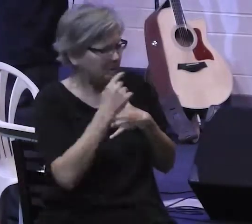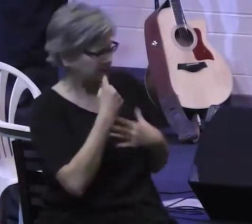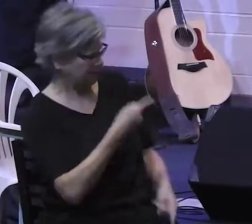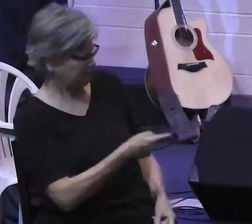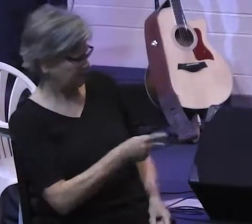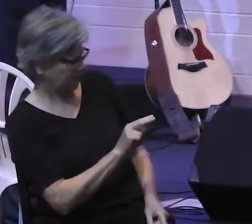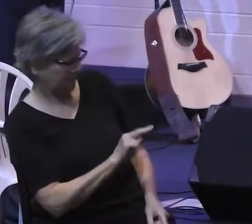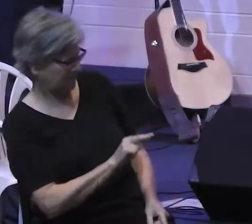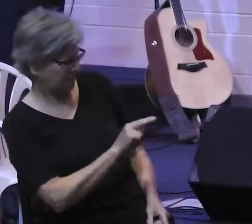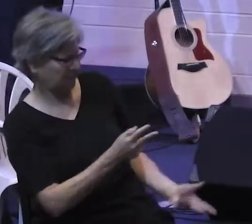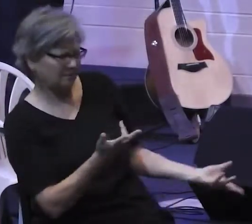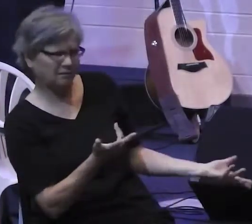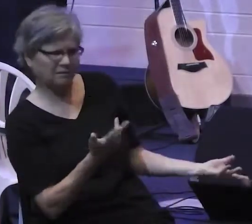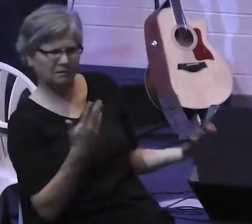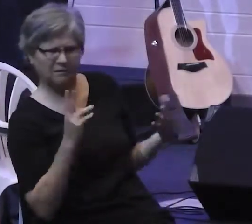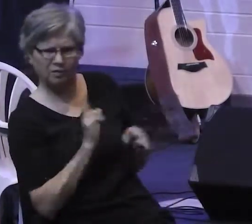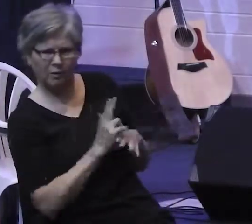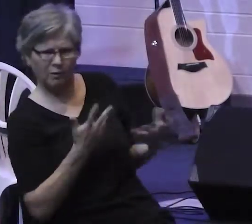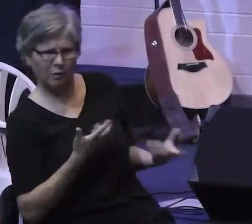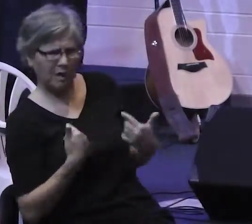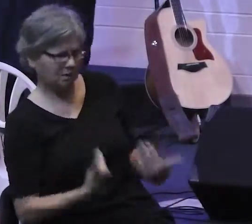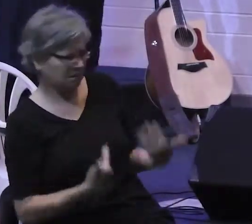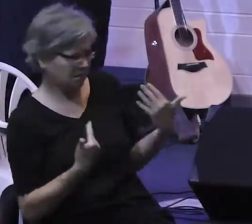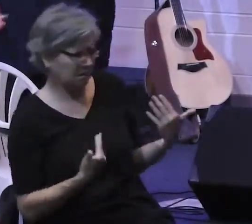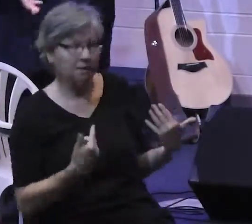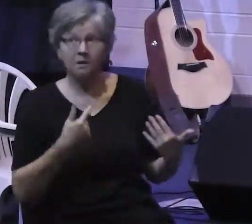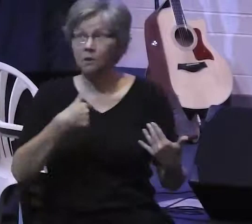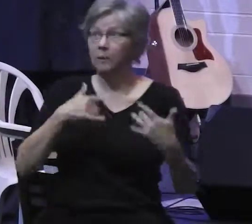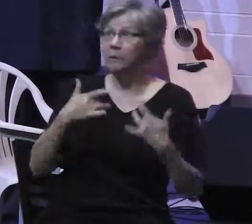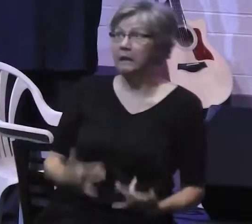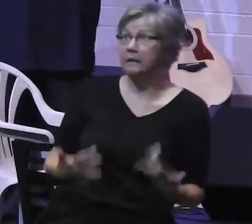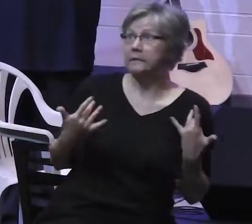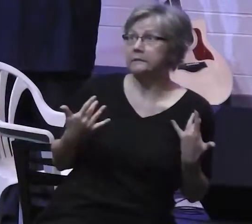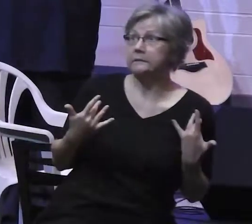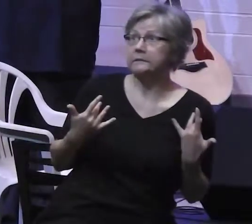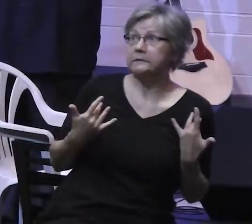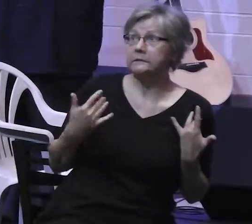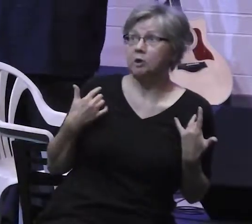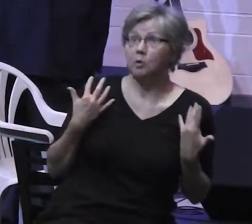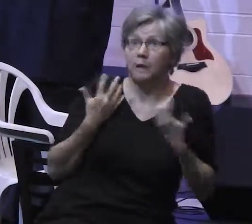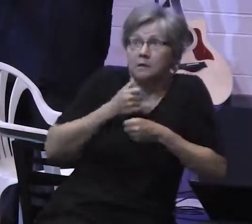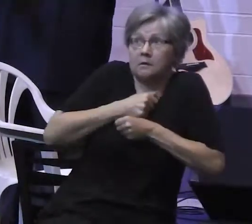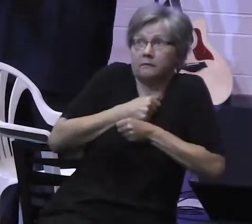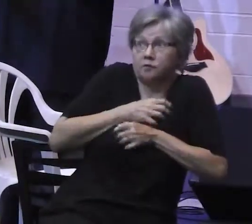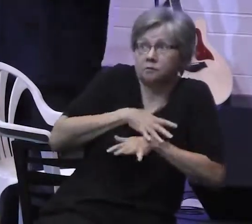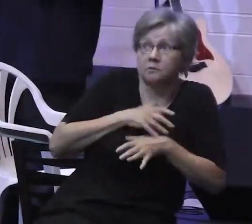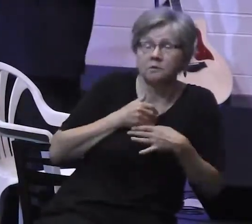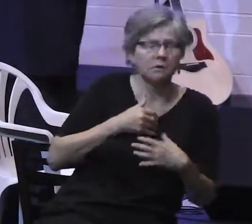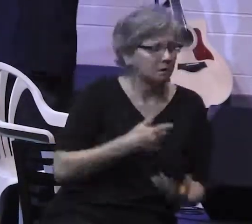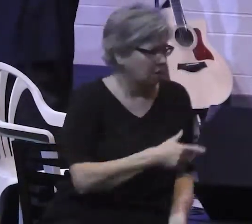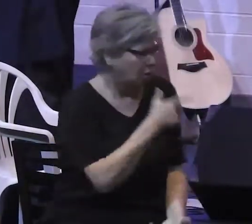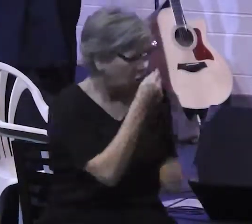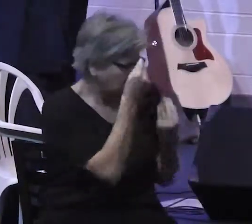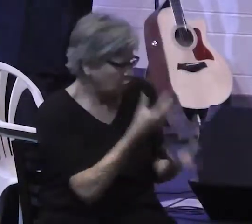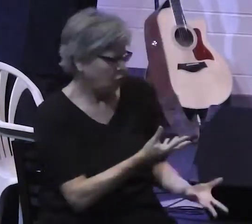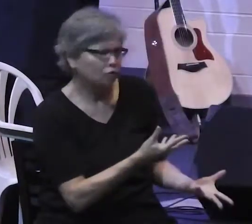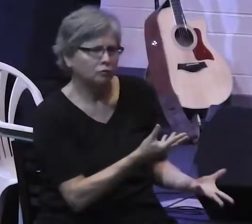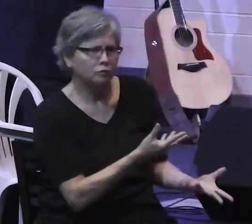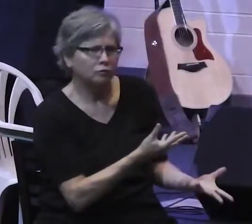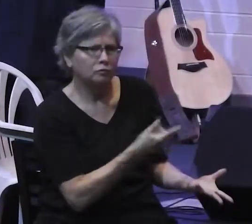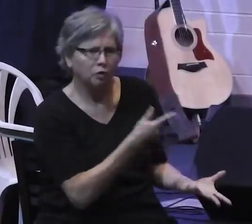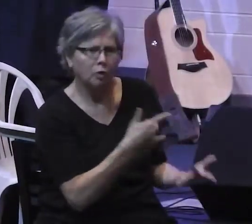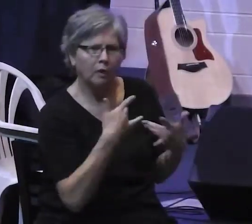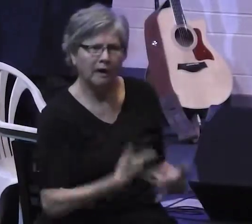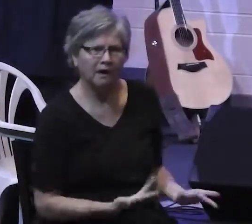leaves because we realized we were naked. God says, well, who told you you were naked? Well, the serpent, and there you have the blame game, and there it goes,